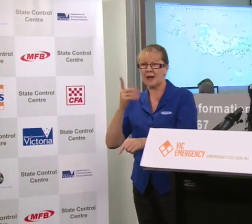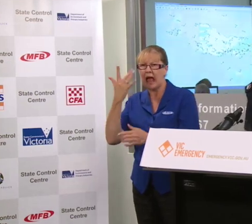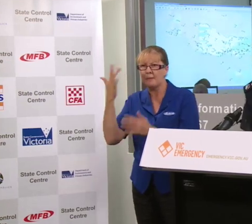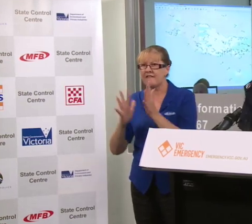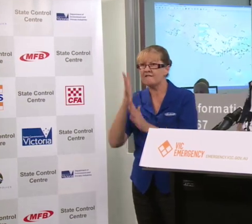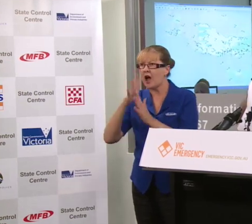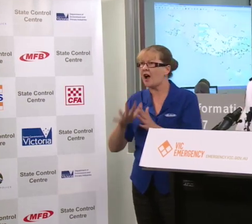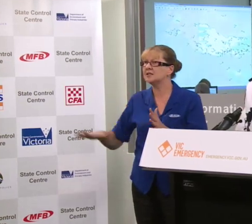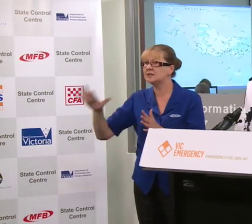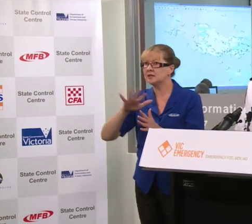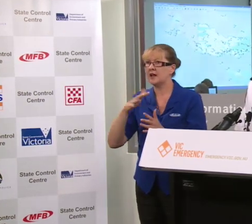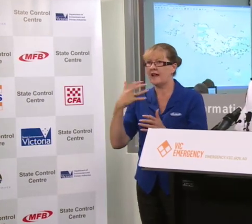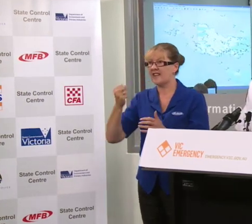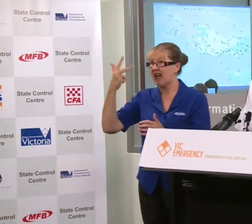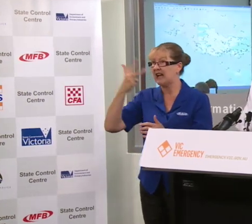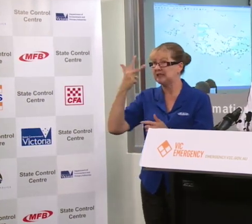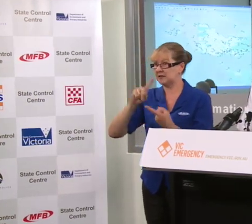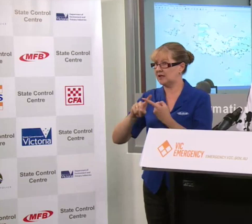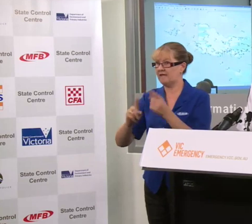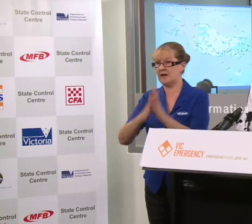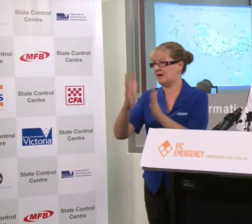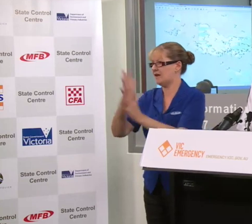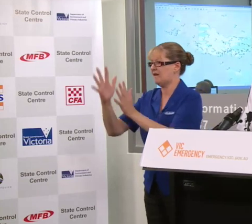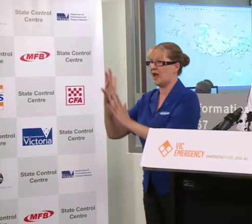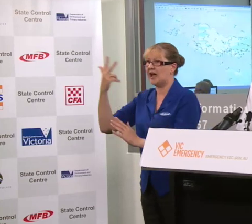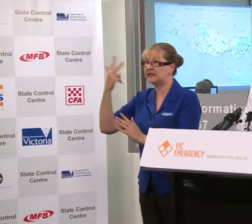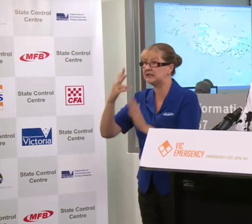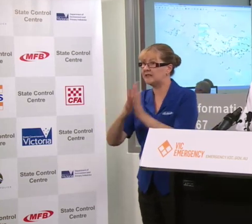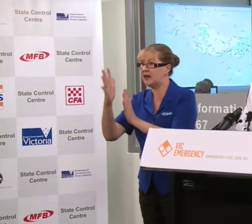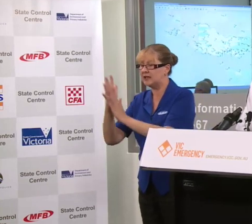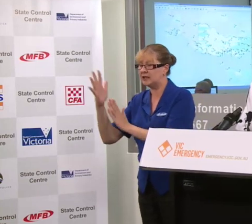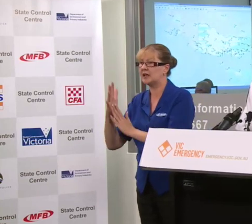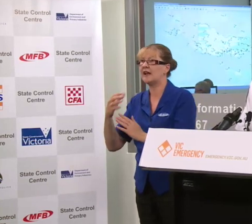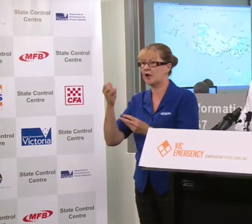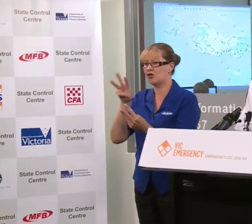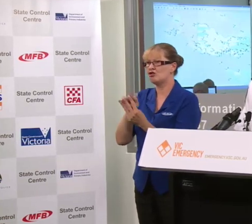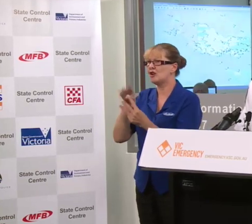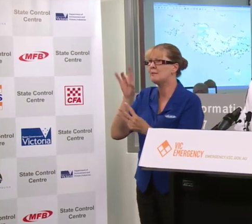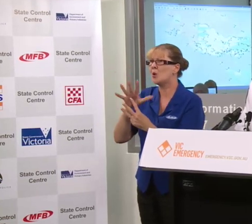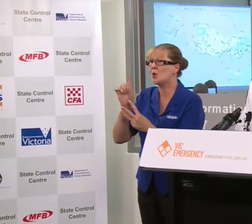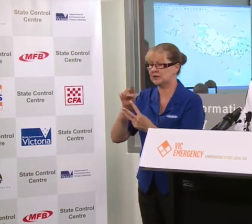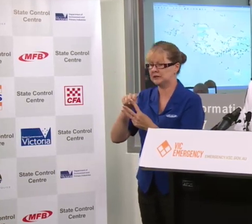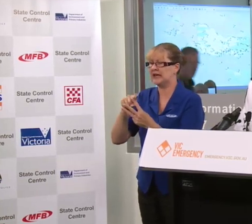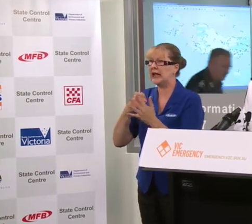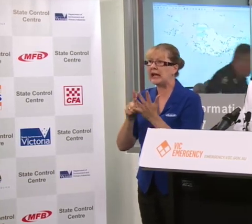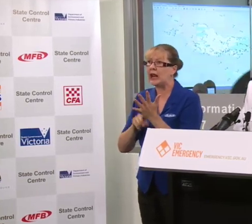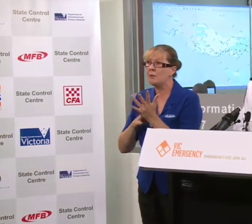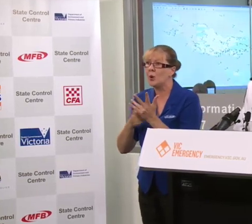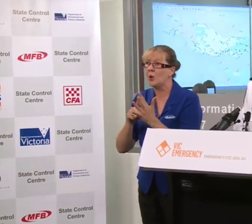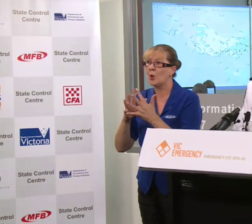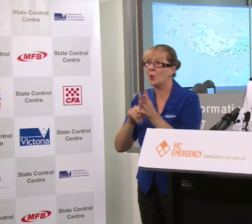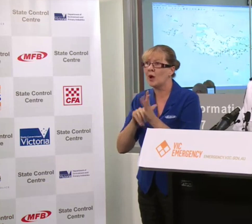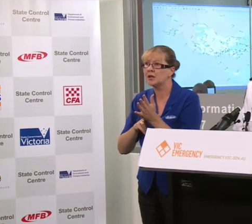still burning across the state? 18 fires are still listed as going, and obviously those that are the three key ones is Kilmore, Wallen,